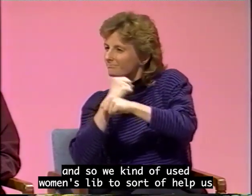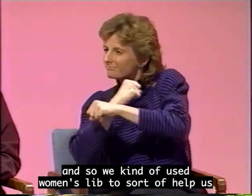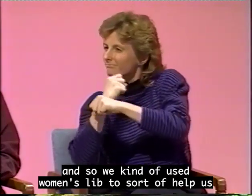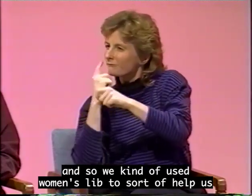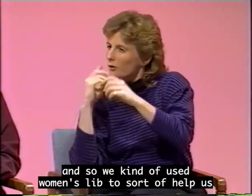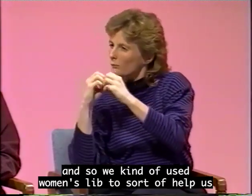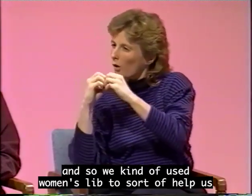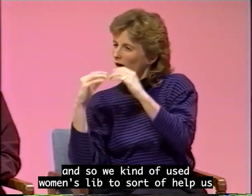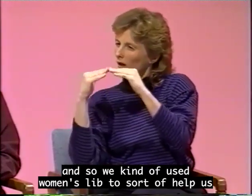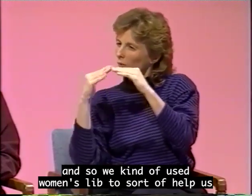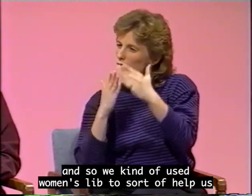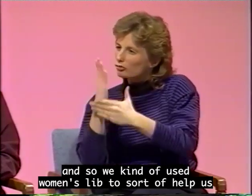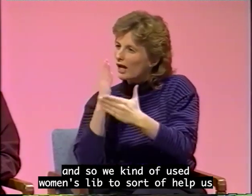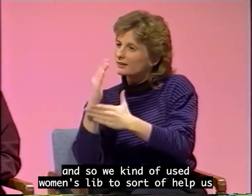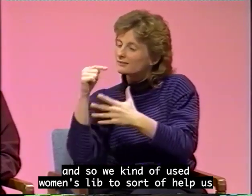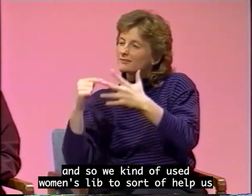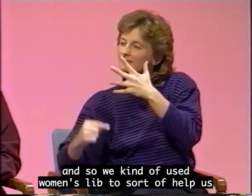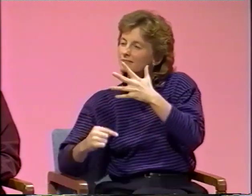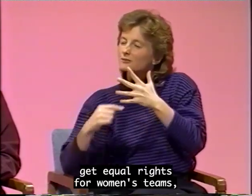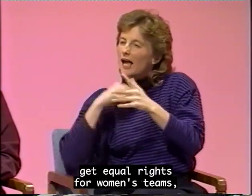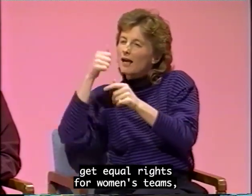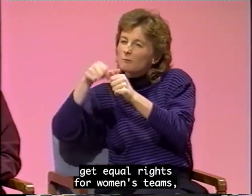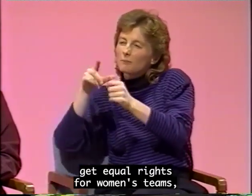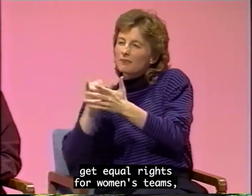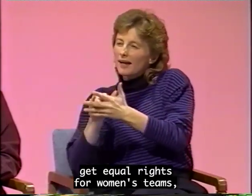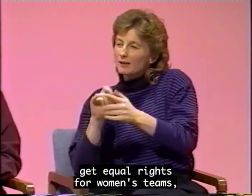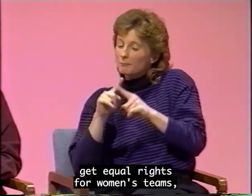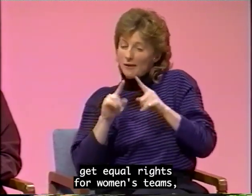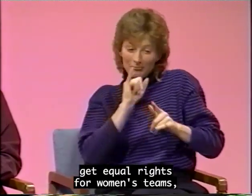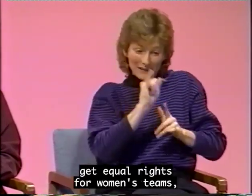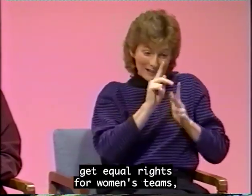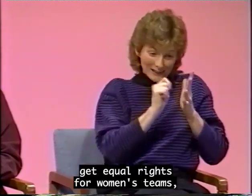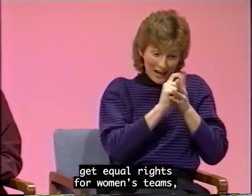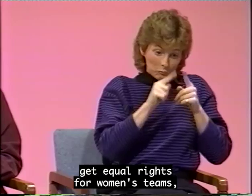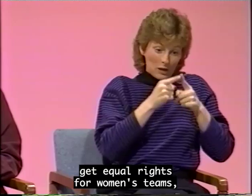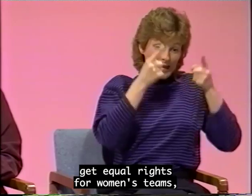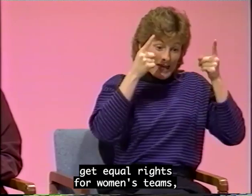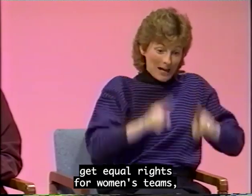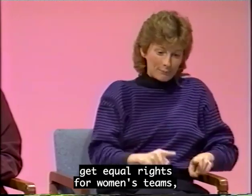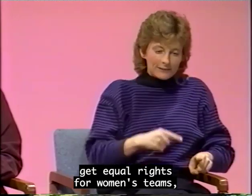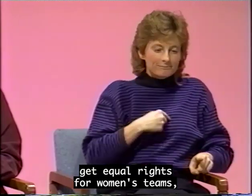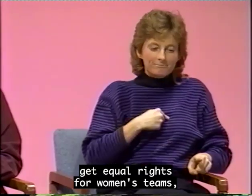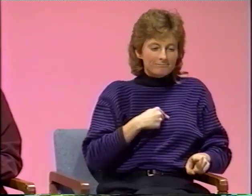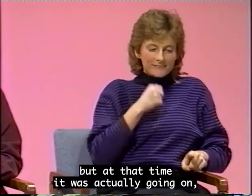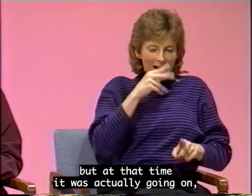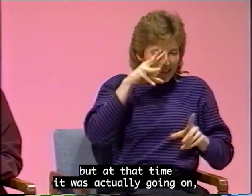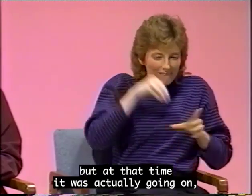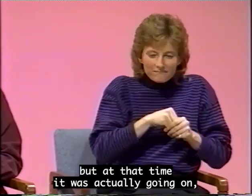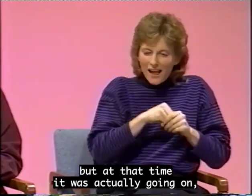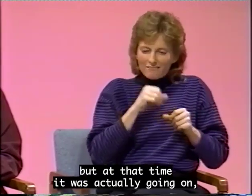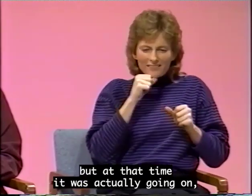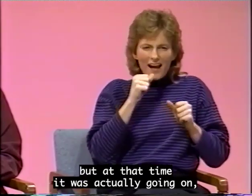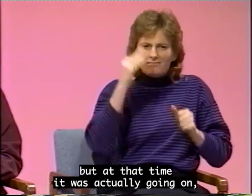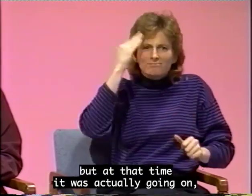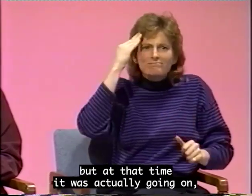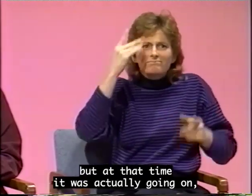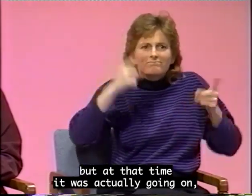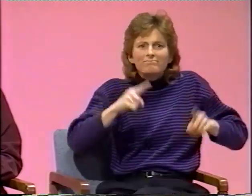we kind of used women's lib to sort of help us get equal rights for women's teams. But at that time, it was actually going on.